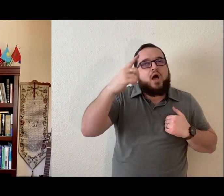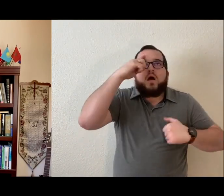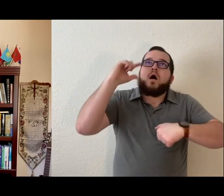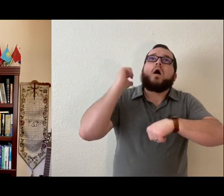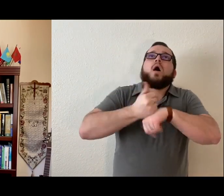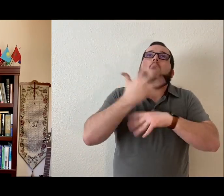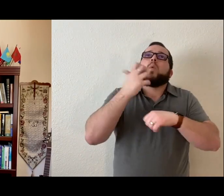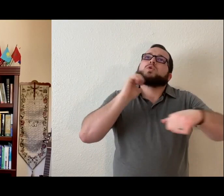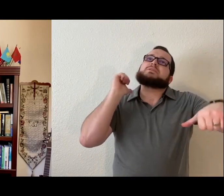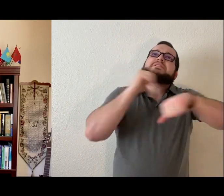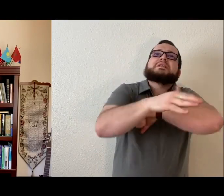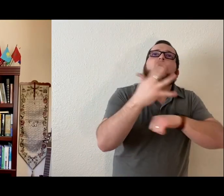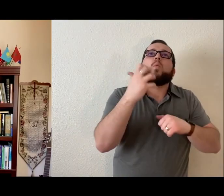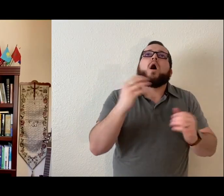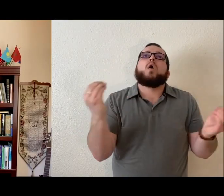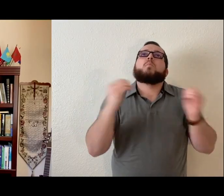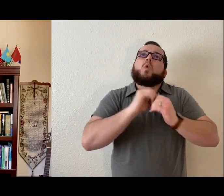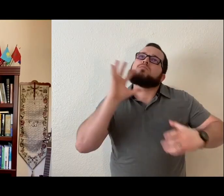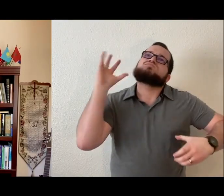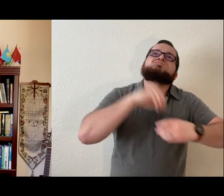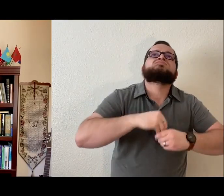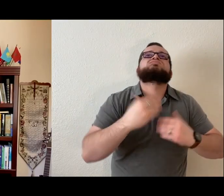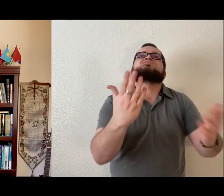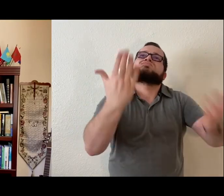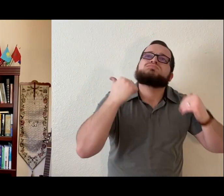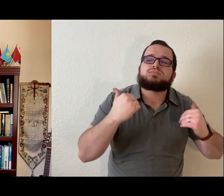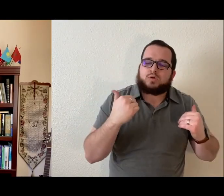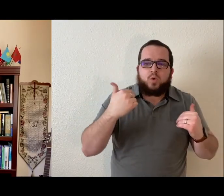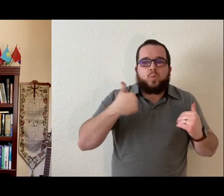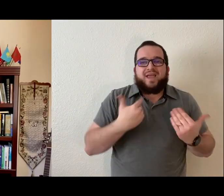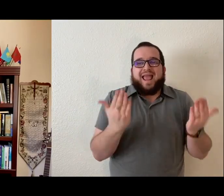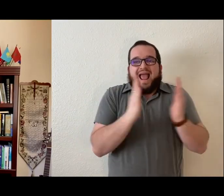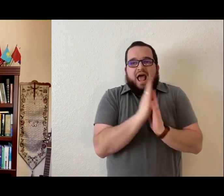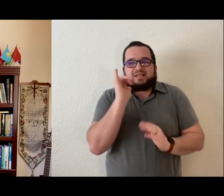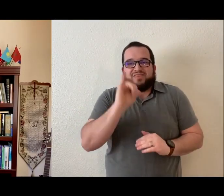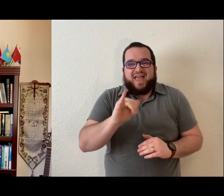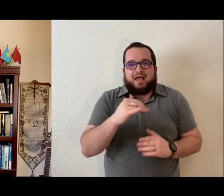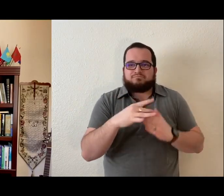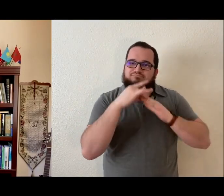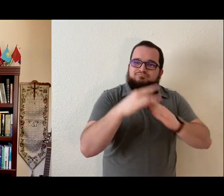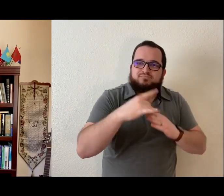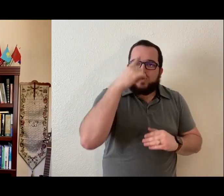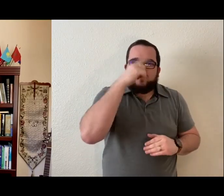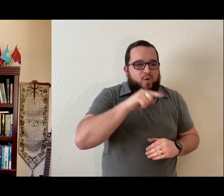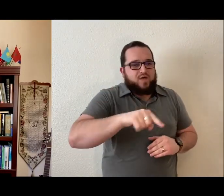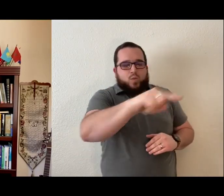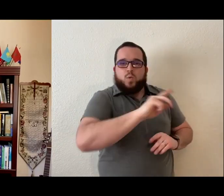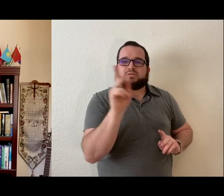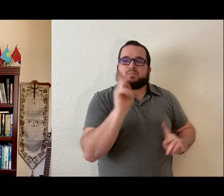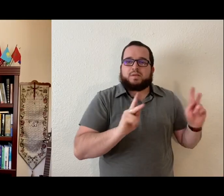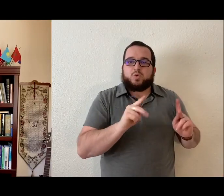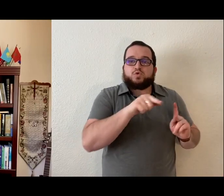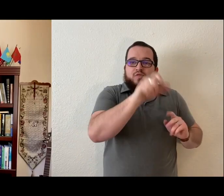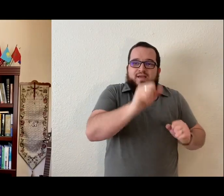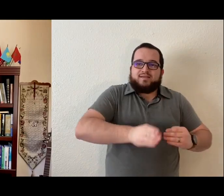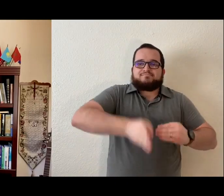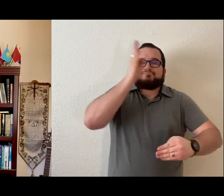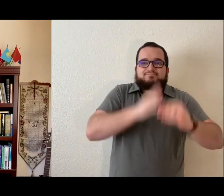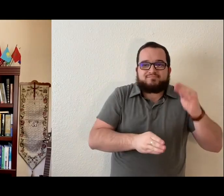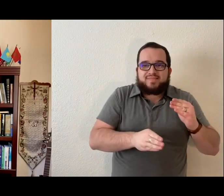the heart to be a sending church, a church that is focused